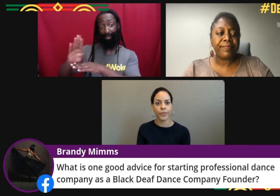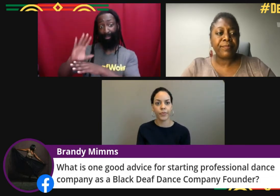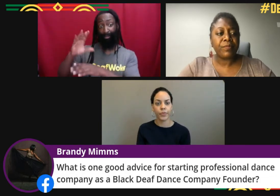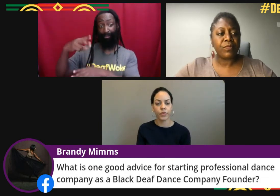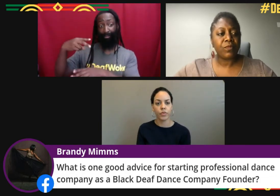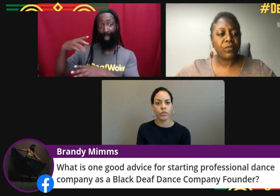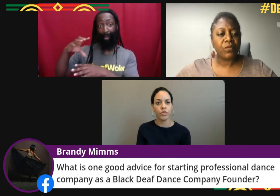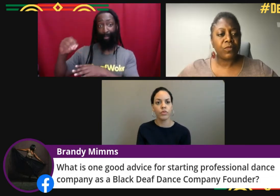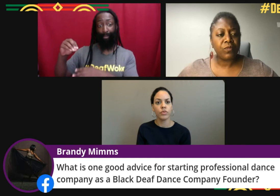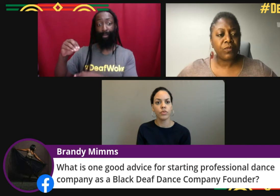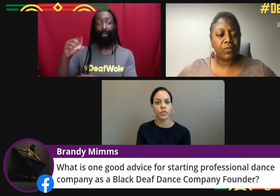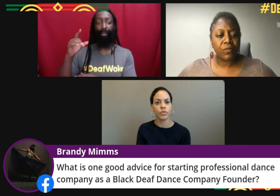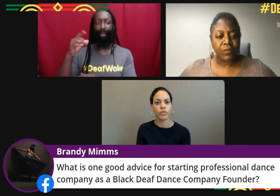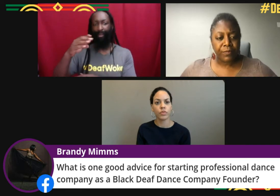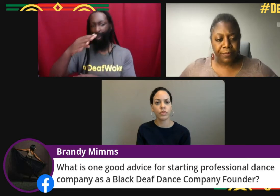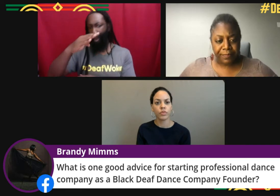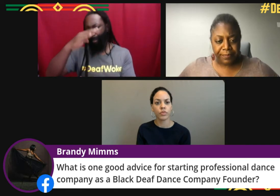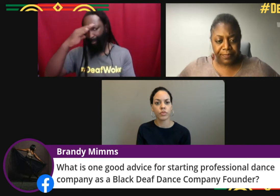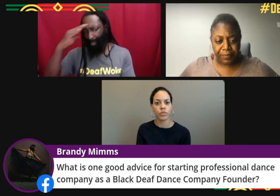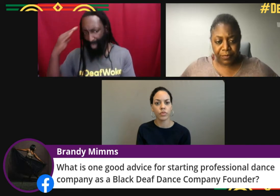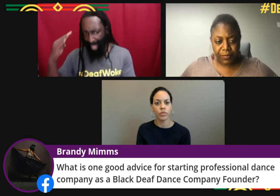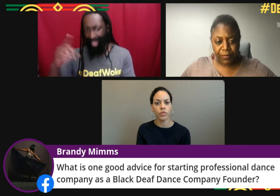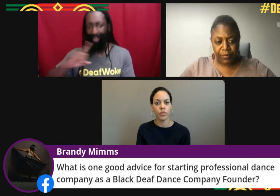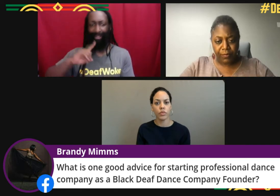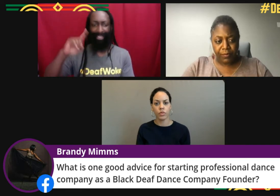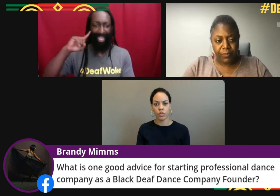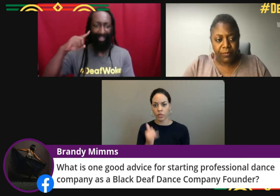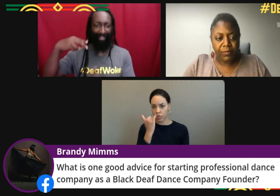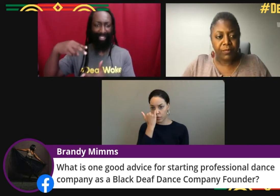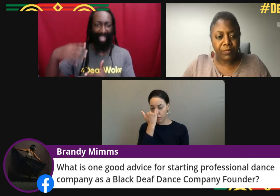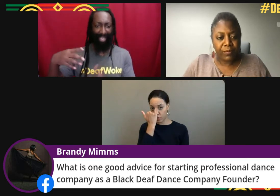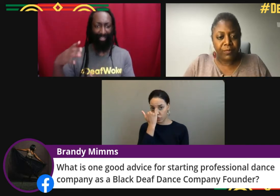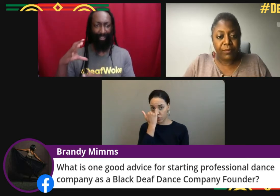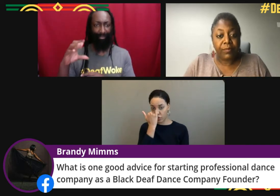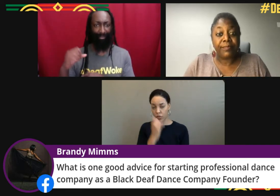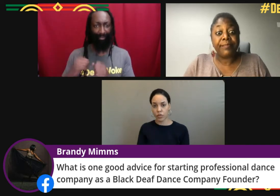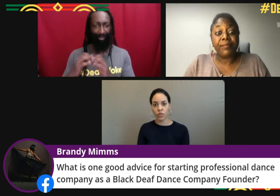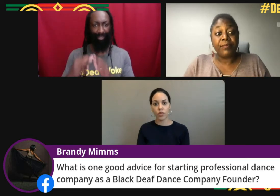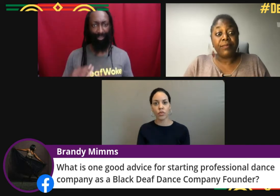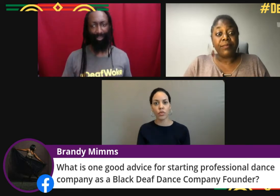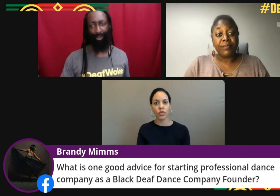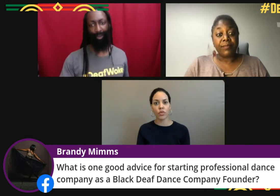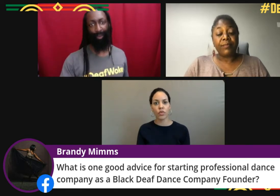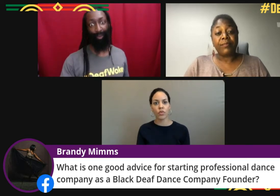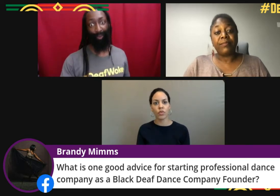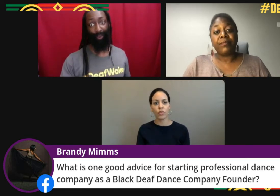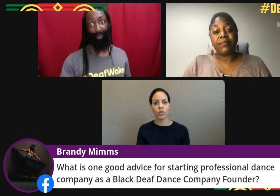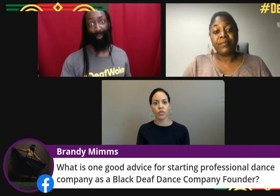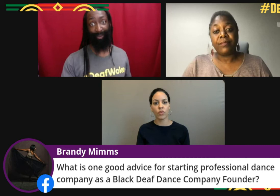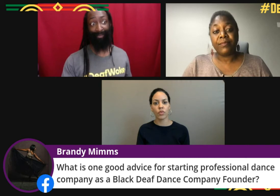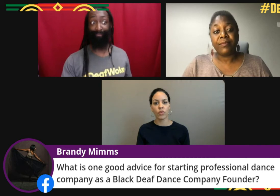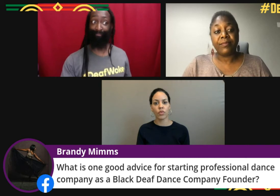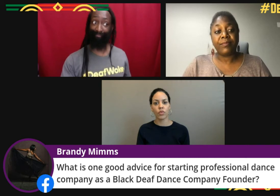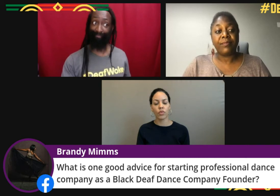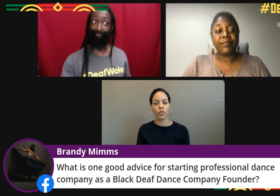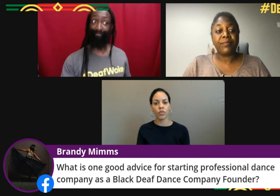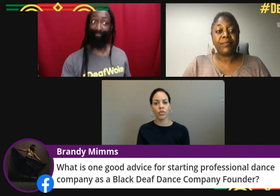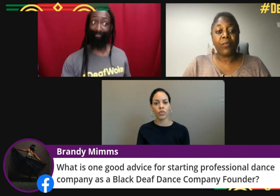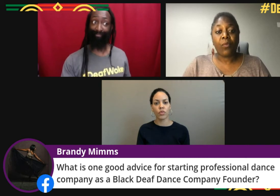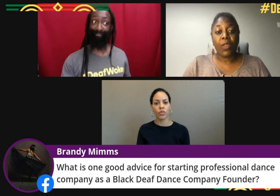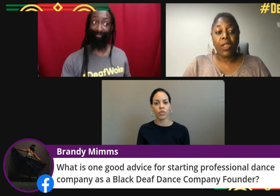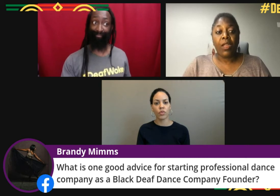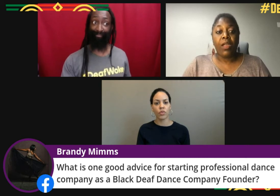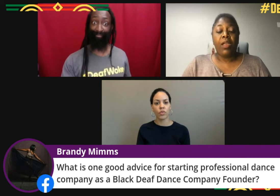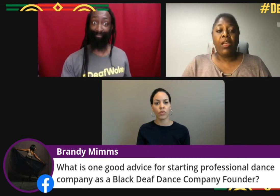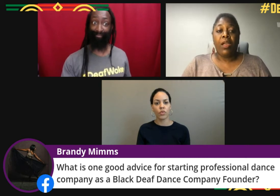Question is, what is a good advice for starting a professional dance company as a Black deaf dance company founder yourself?